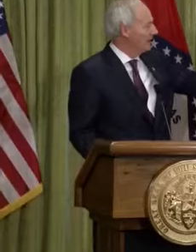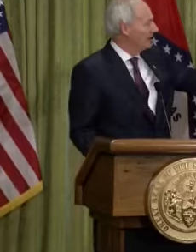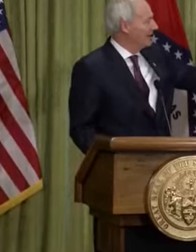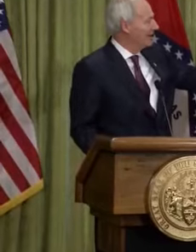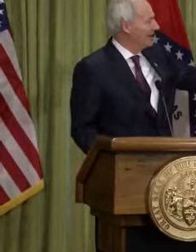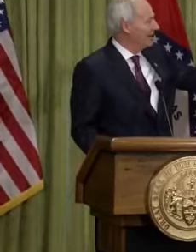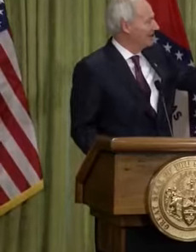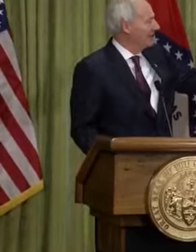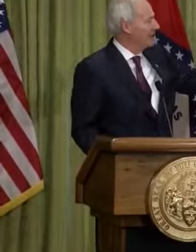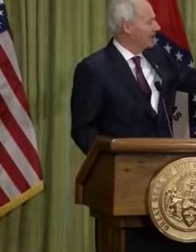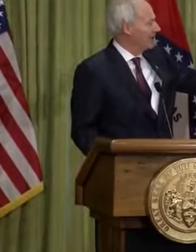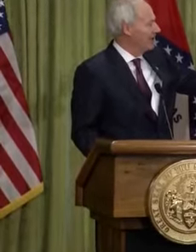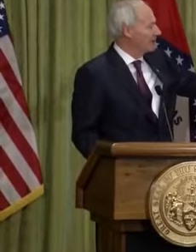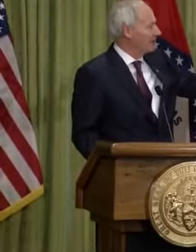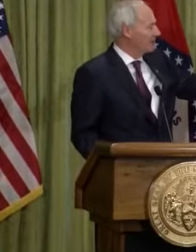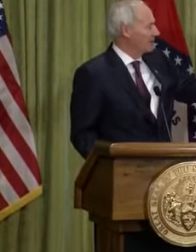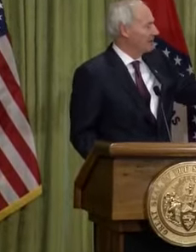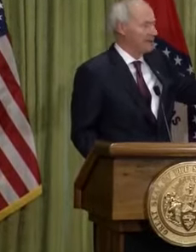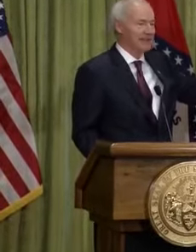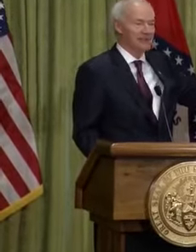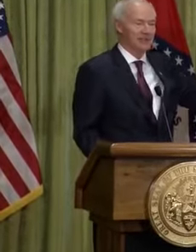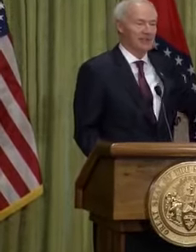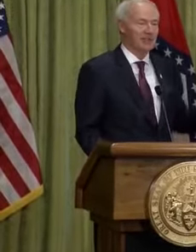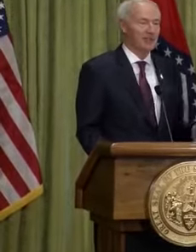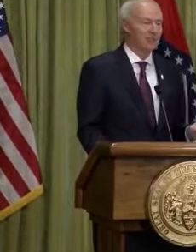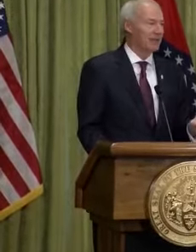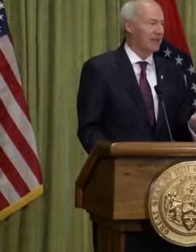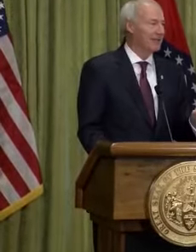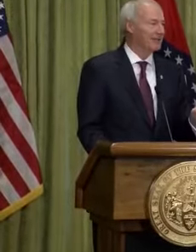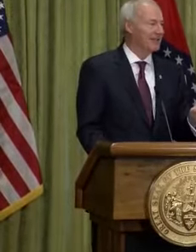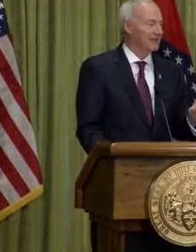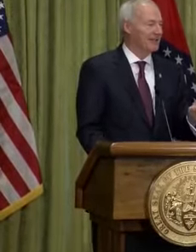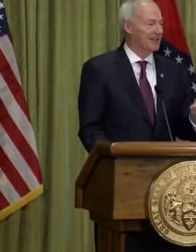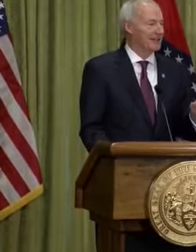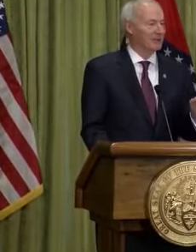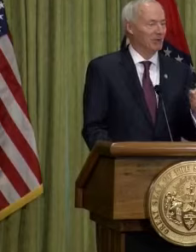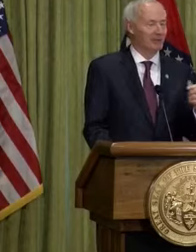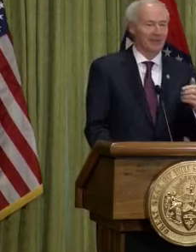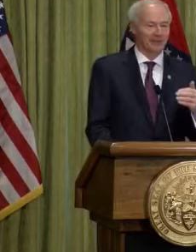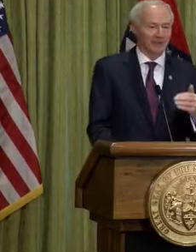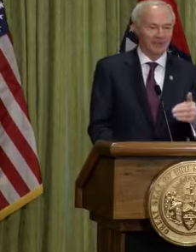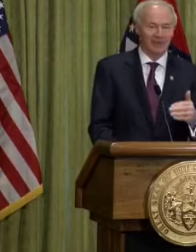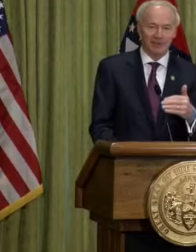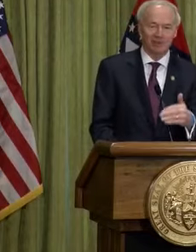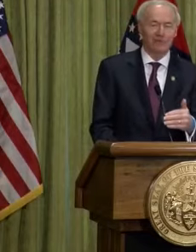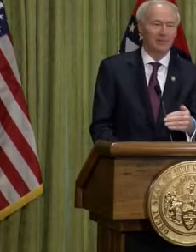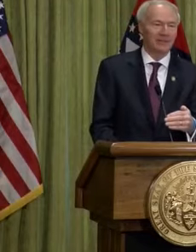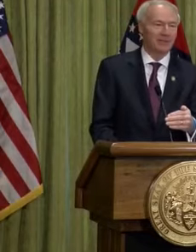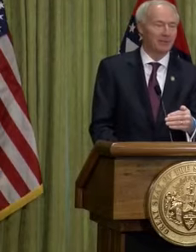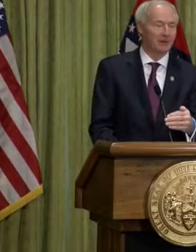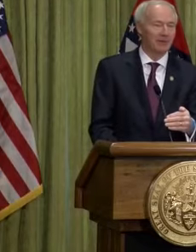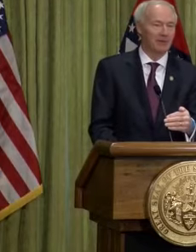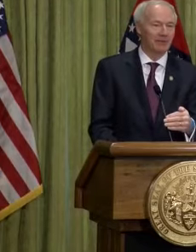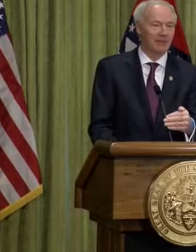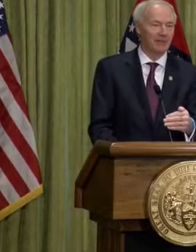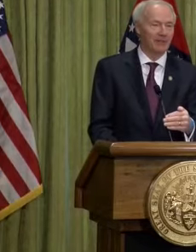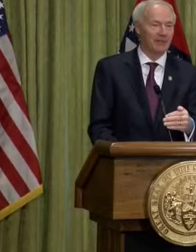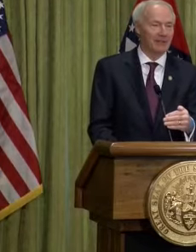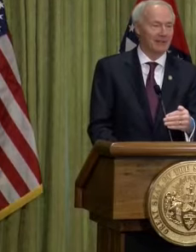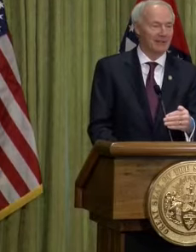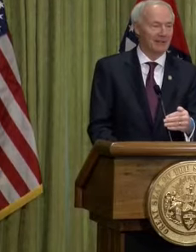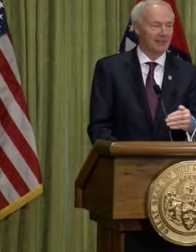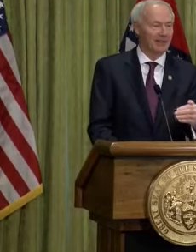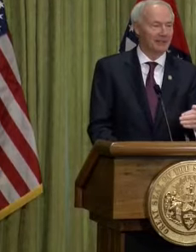as we make these announcements and make these decisions, we have both the lead, of course, the Department of